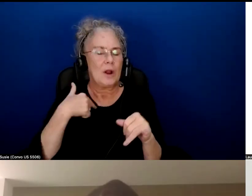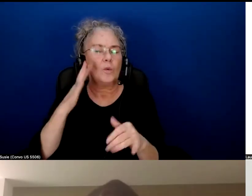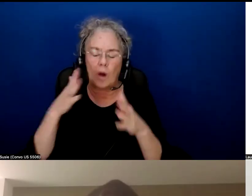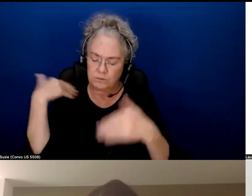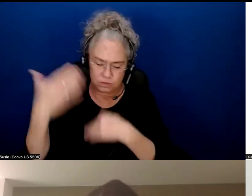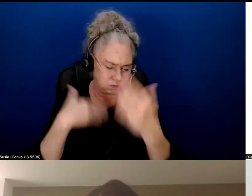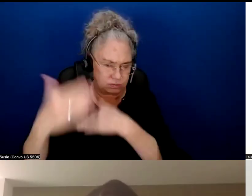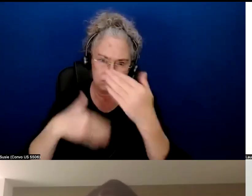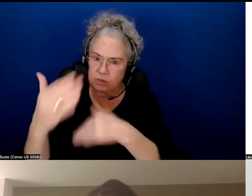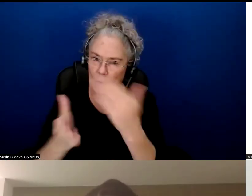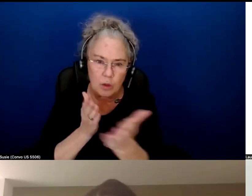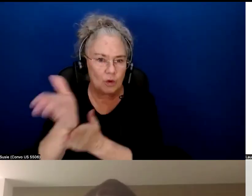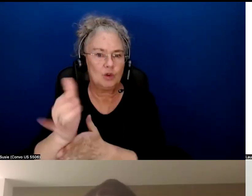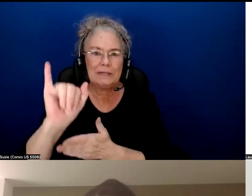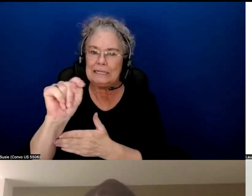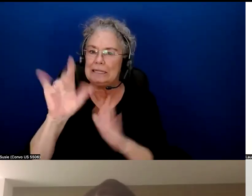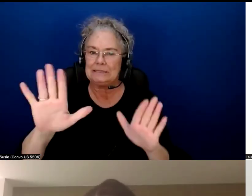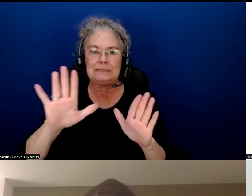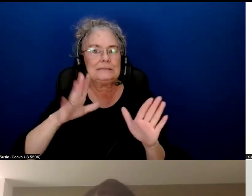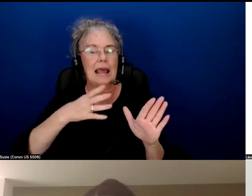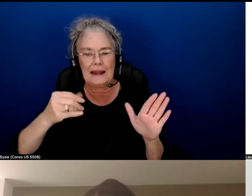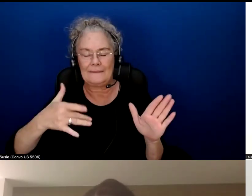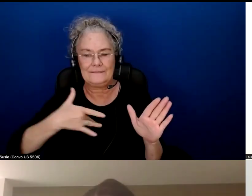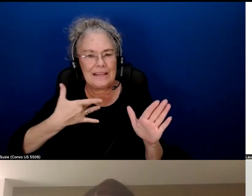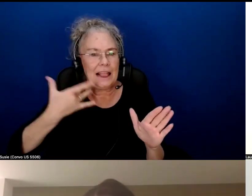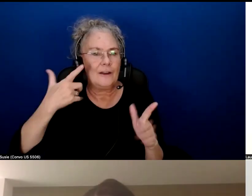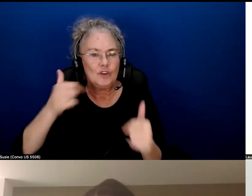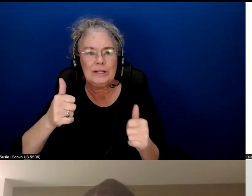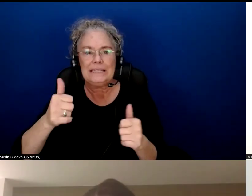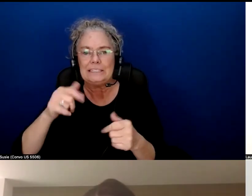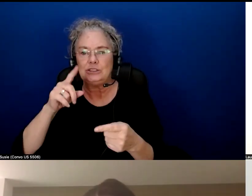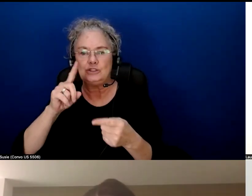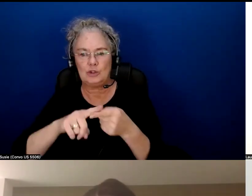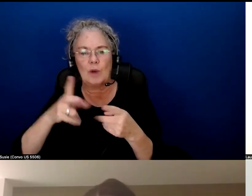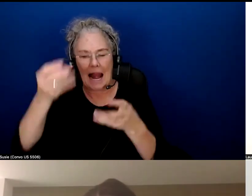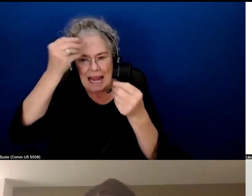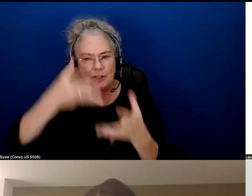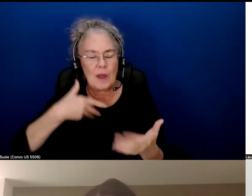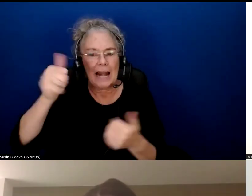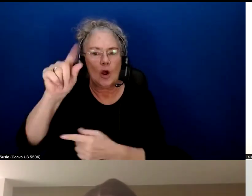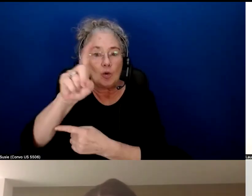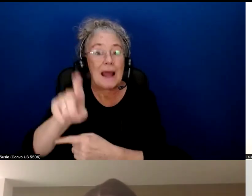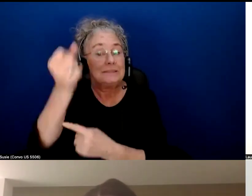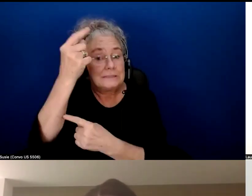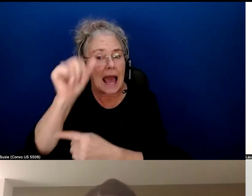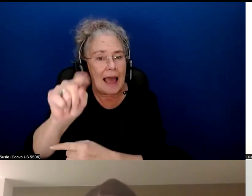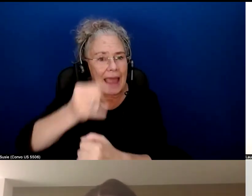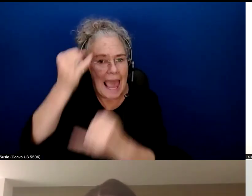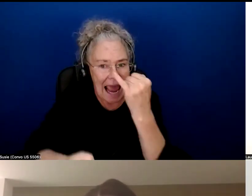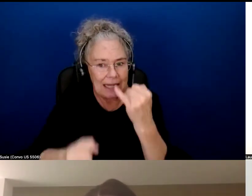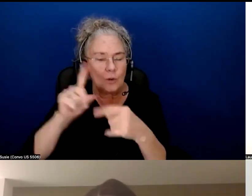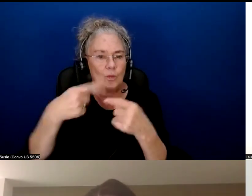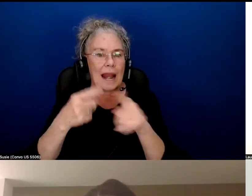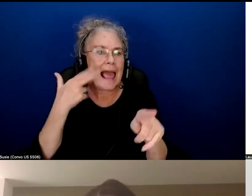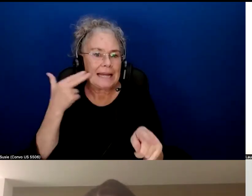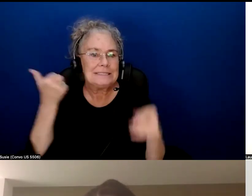it, and feel free to, let us know any questions that you have at the end once Hannah gets through. Thank